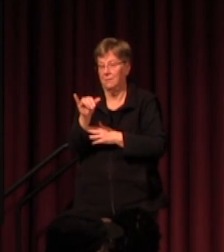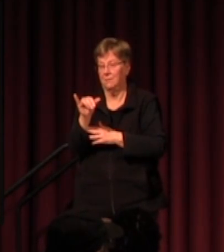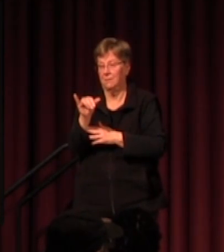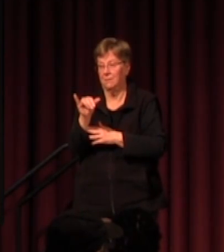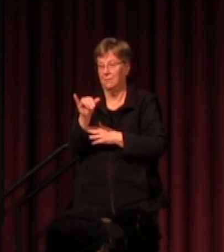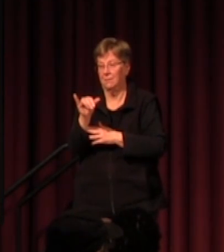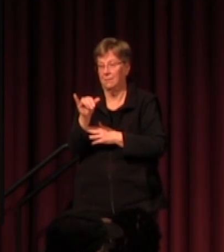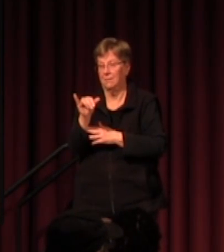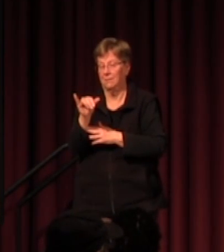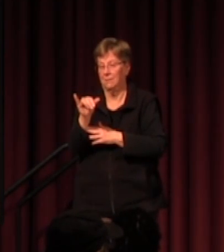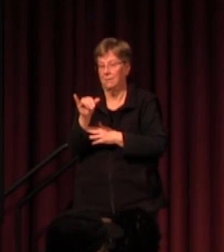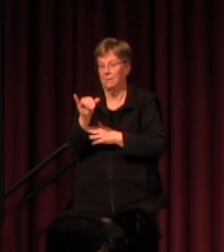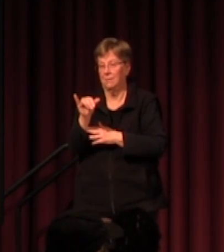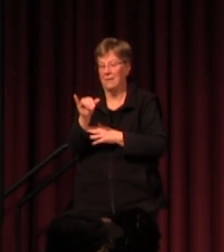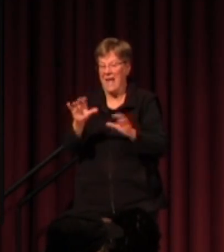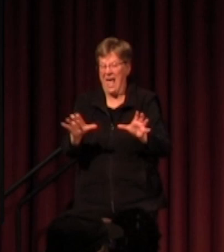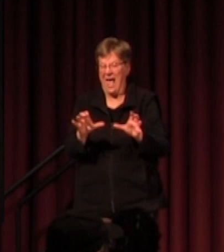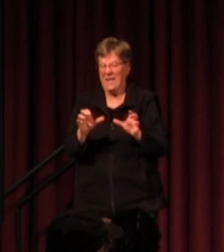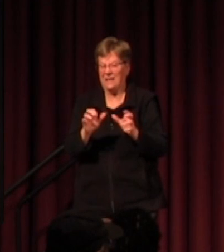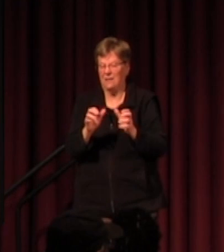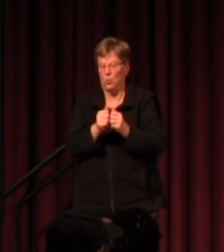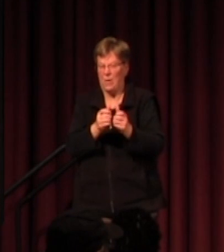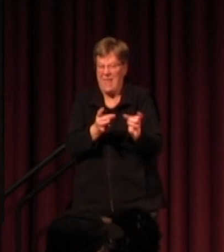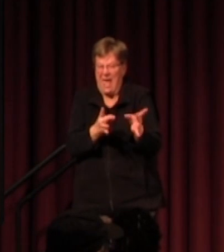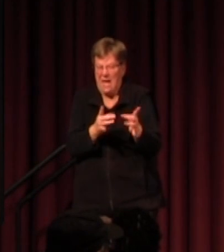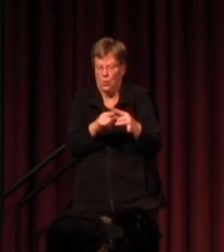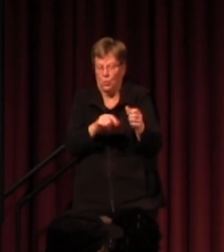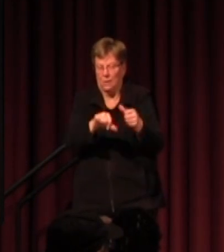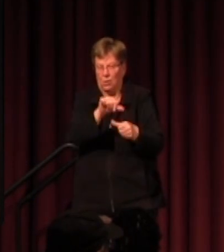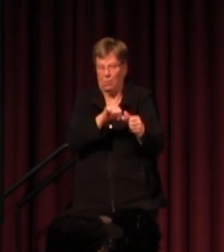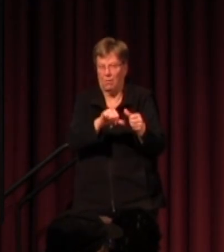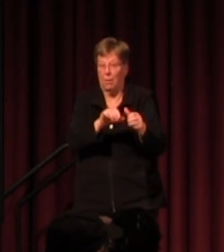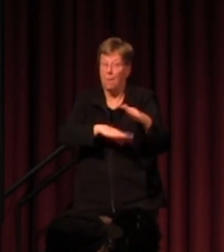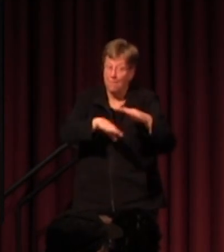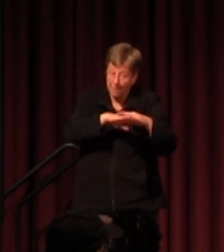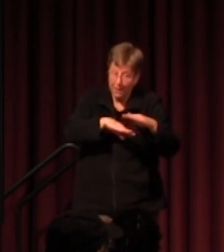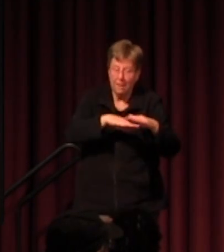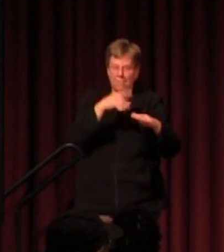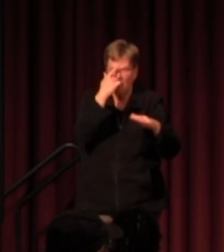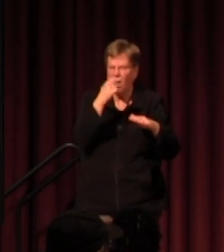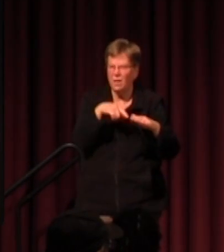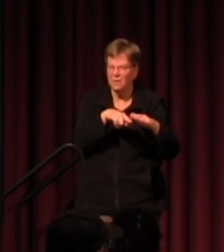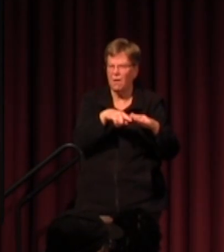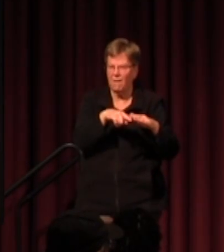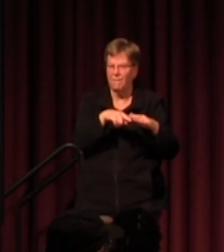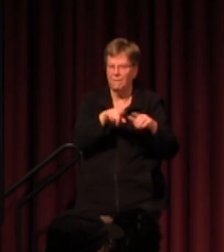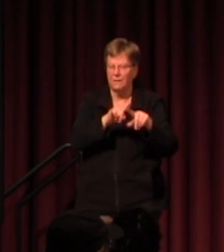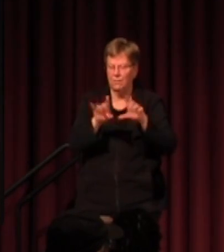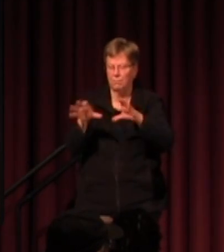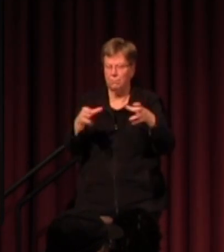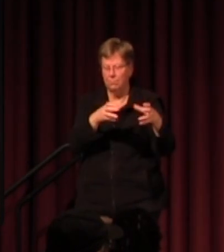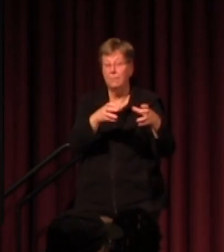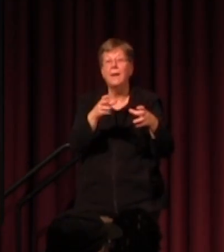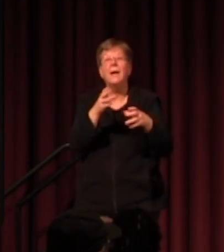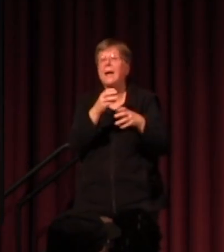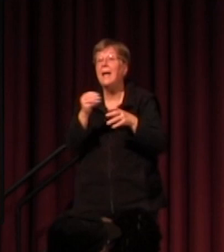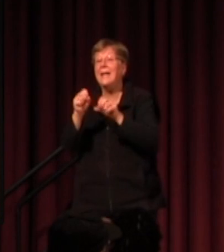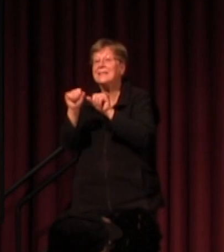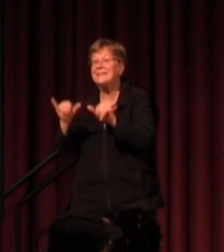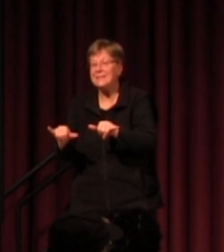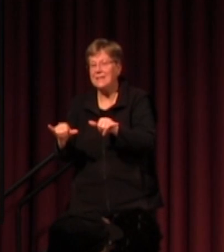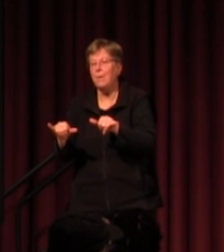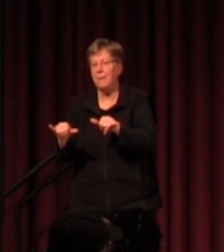acting with hate towards one another based upon some sort of social category, and systemic marginalization.